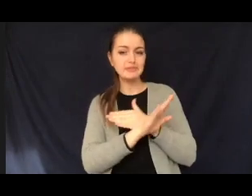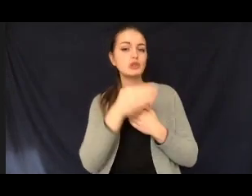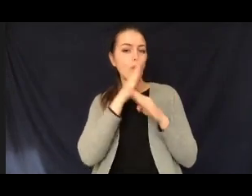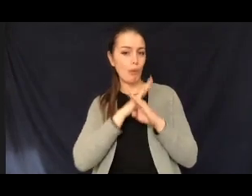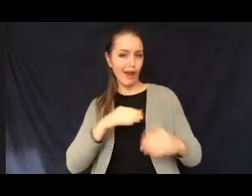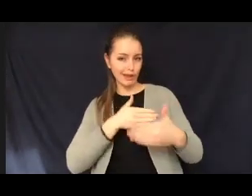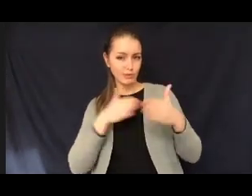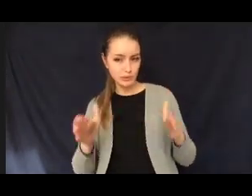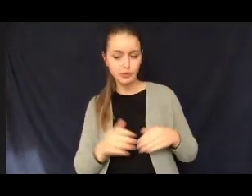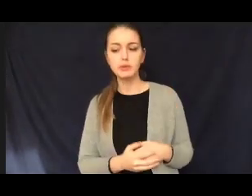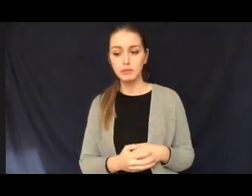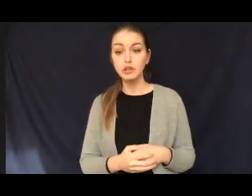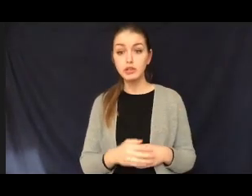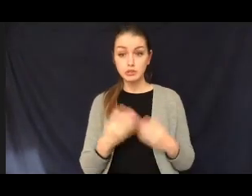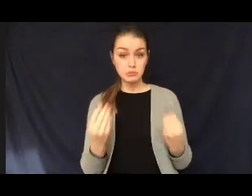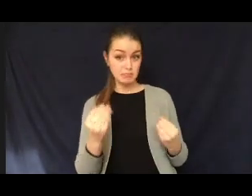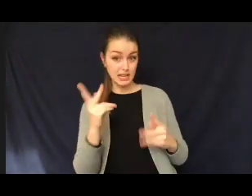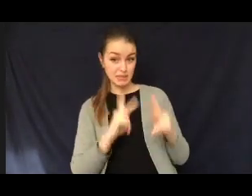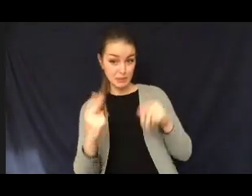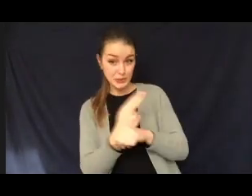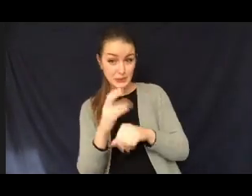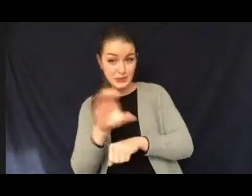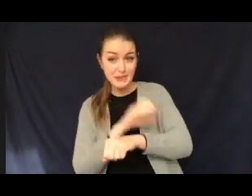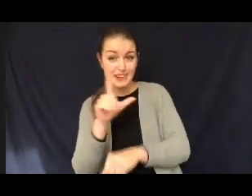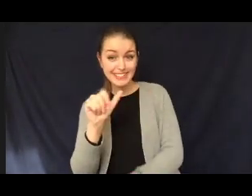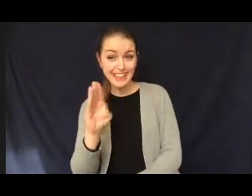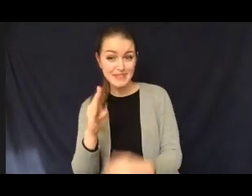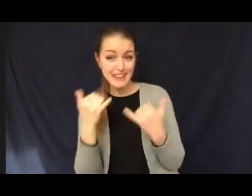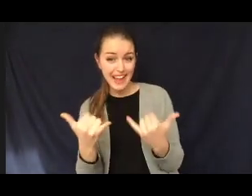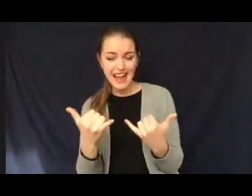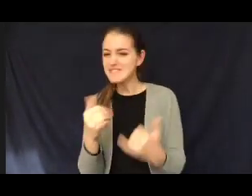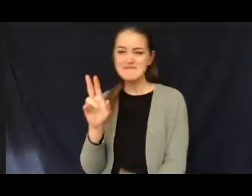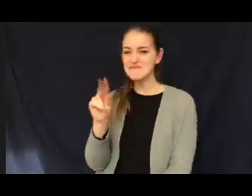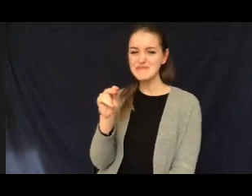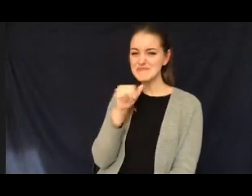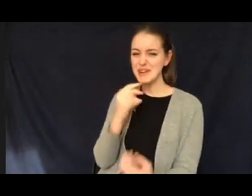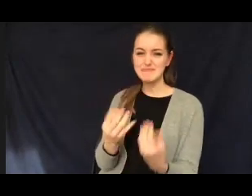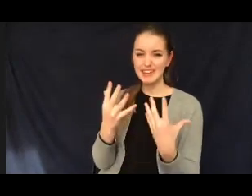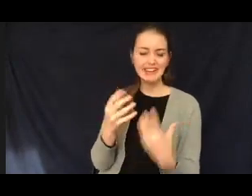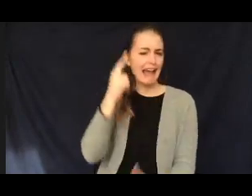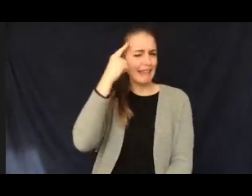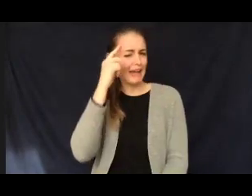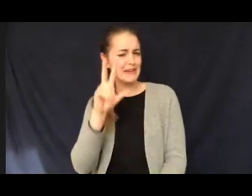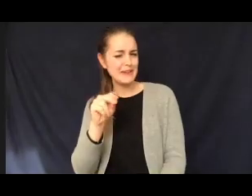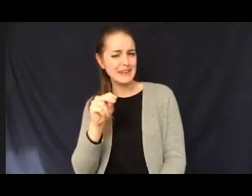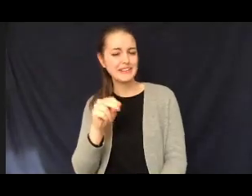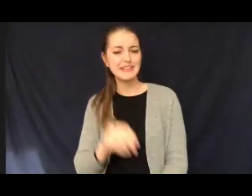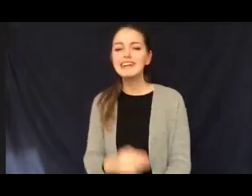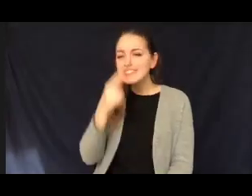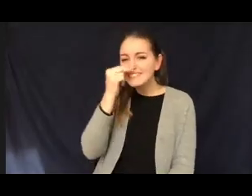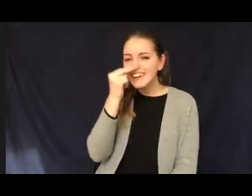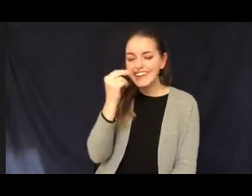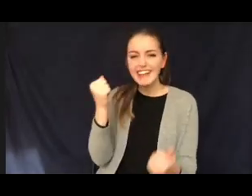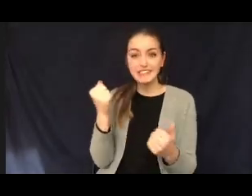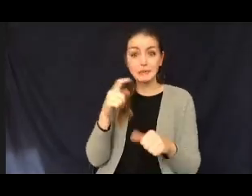leave get many people alone. using a computer lab anymore these days? Not as much. Right. Yeah. Not as I wouldn't much. think so. Yeah, after time, it's funny how time changes